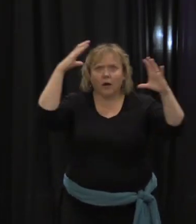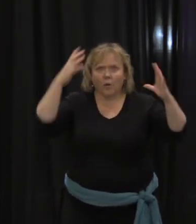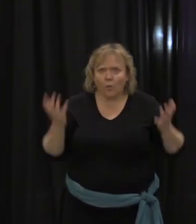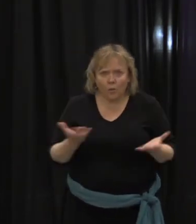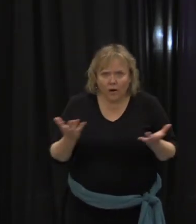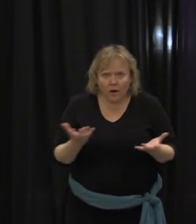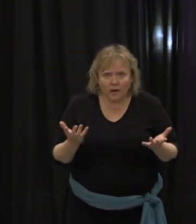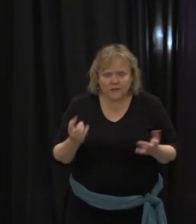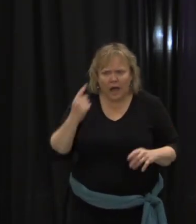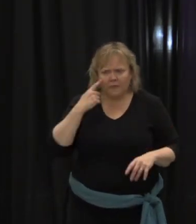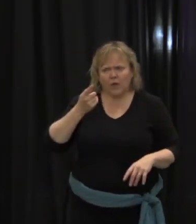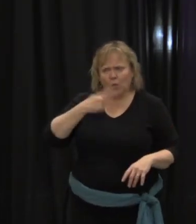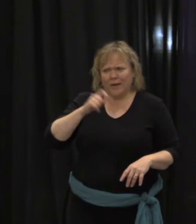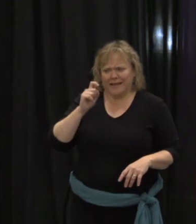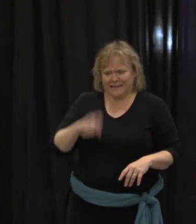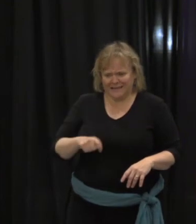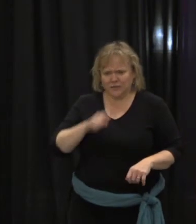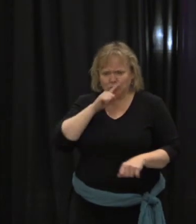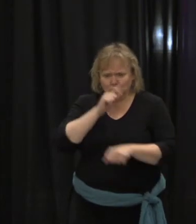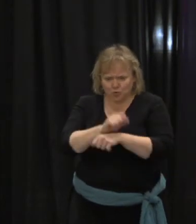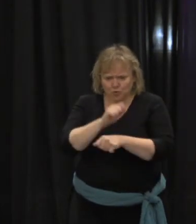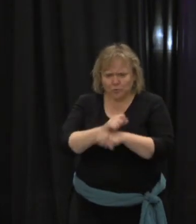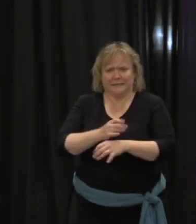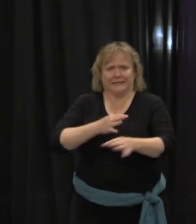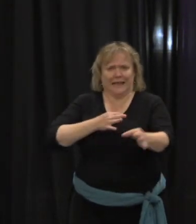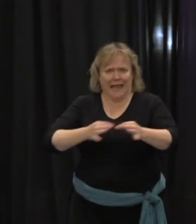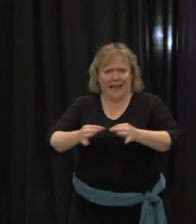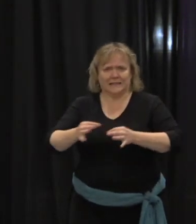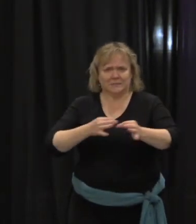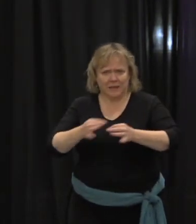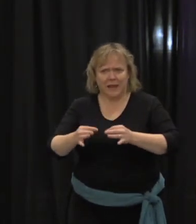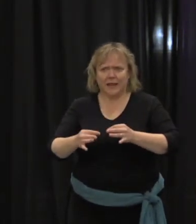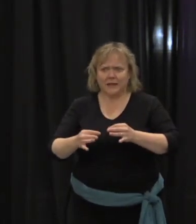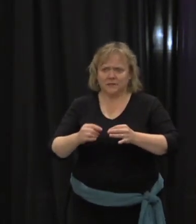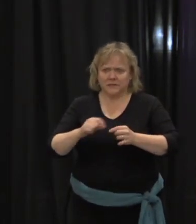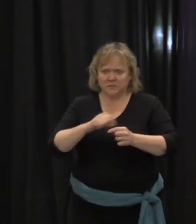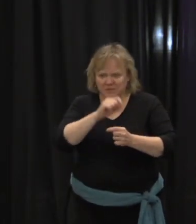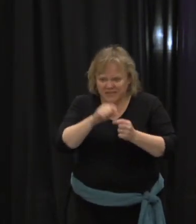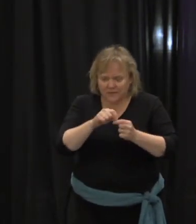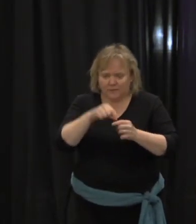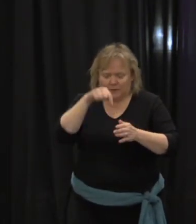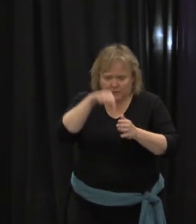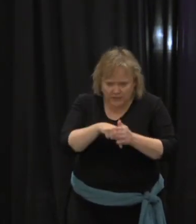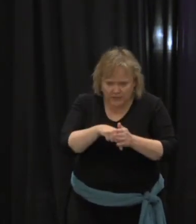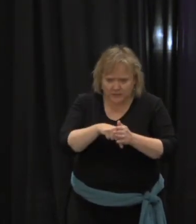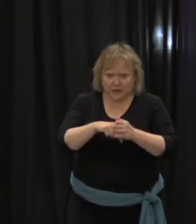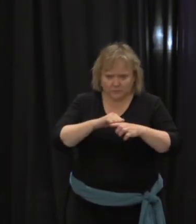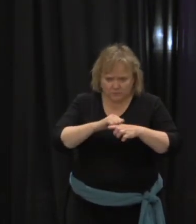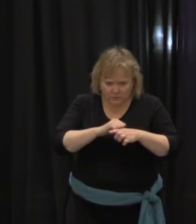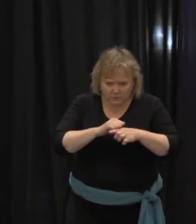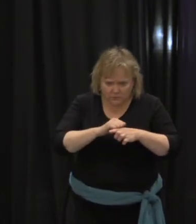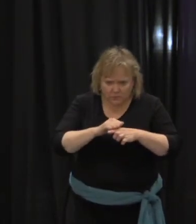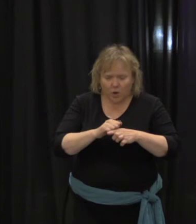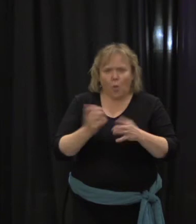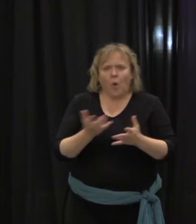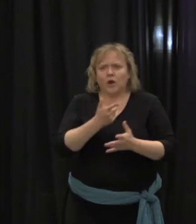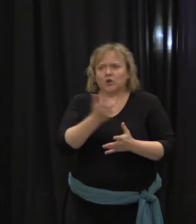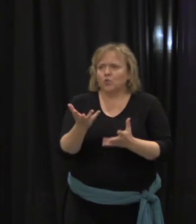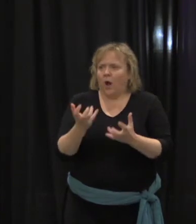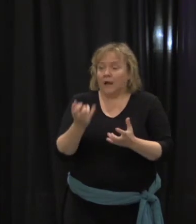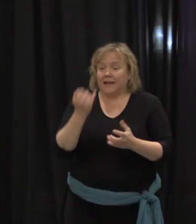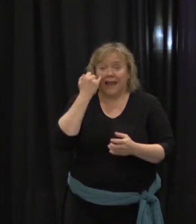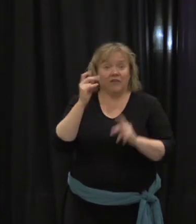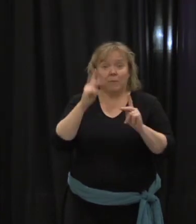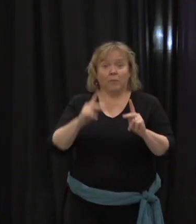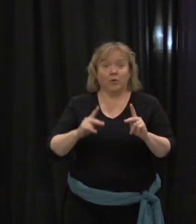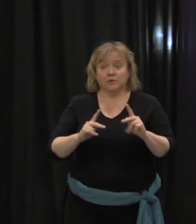naming and describing in concrete details, as concrete as you can. What is it that you want? You, every single person in this room. If somebody came to